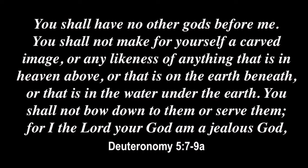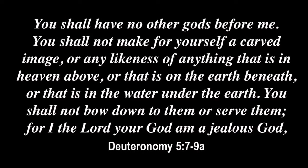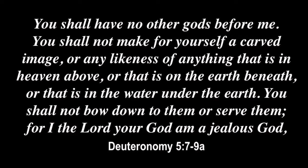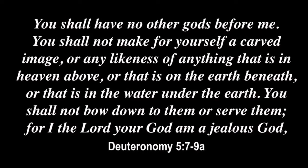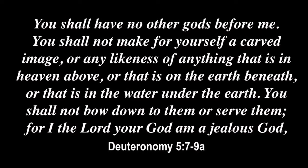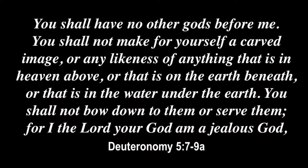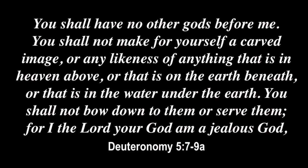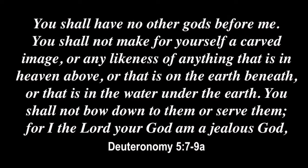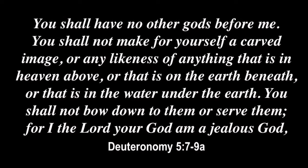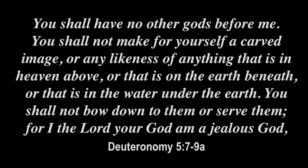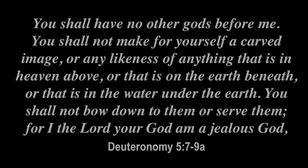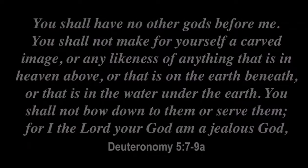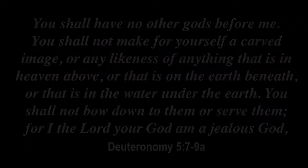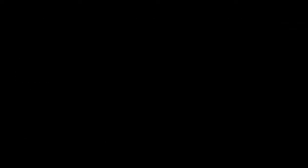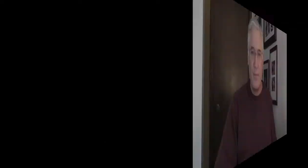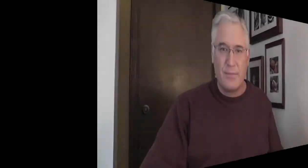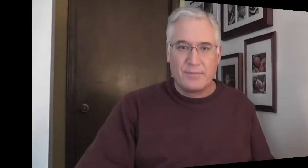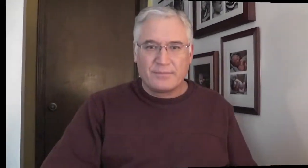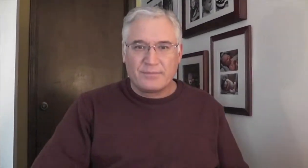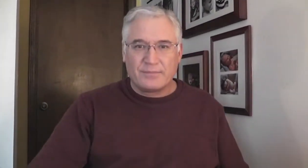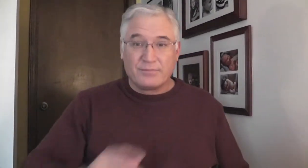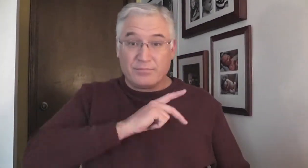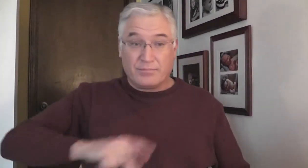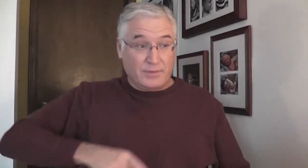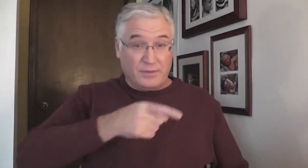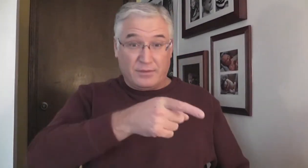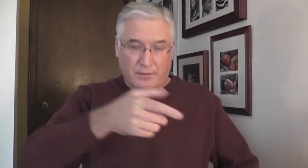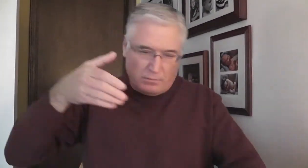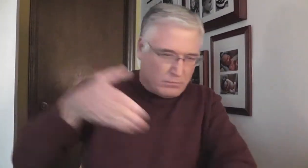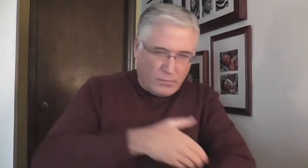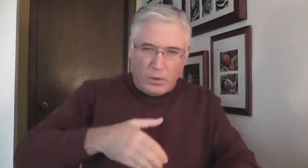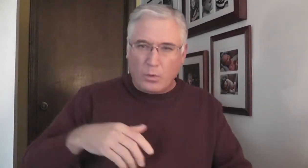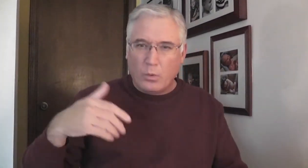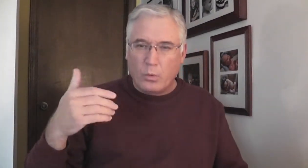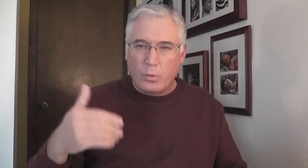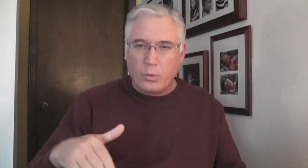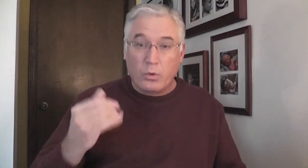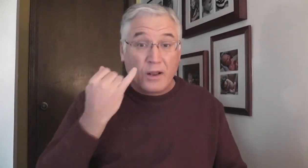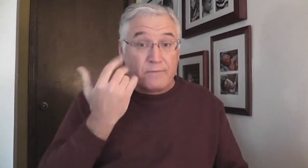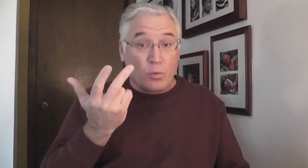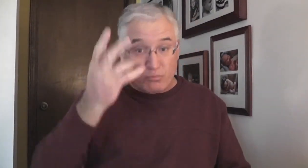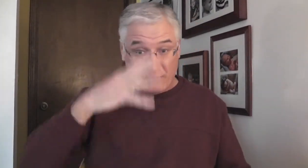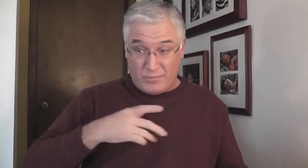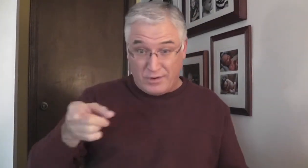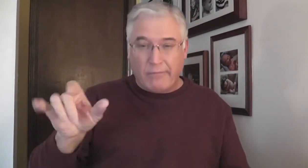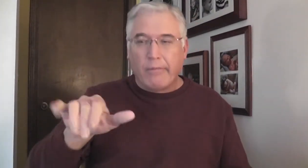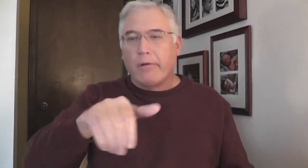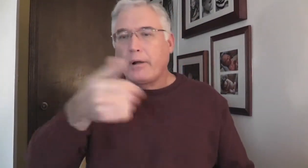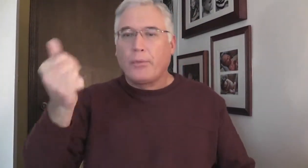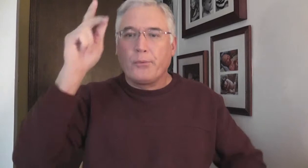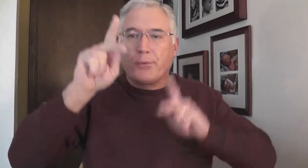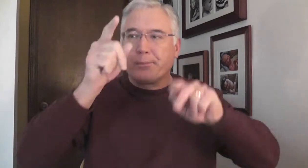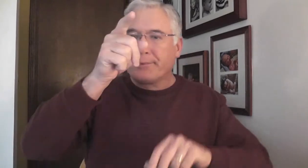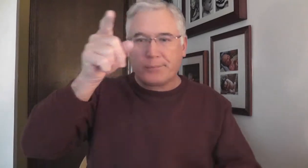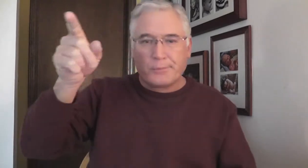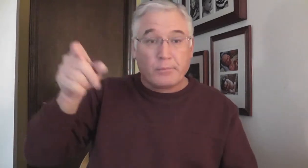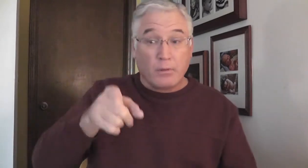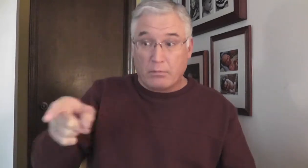your God, am a jealous God. King Nebuchadnezzar, he was so powerful. If these 3 men had been like the